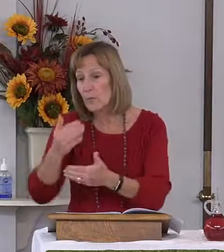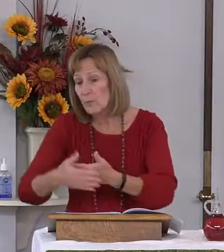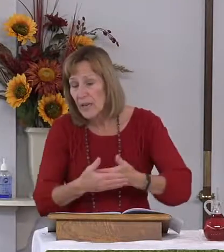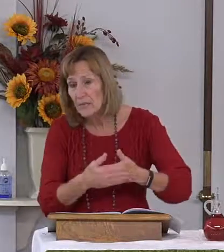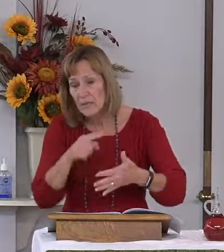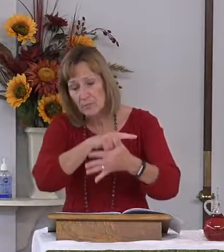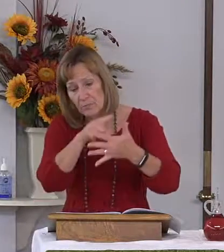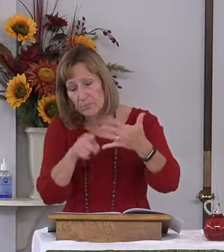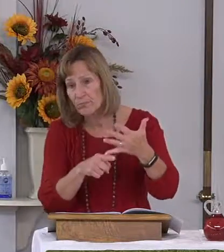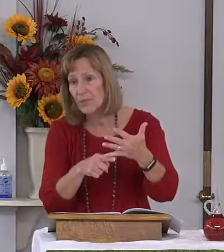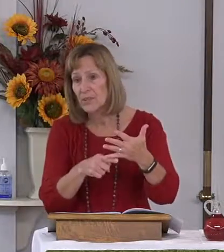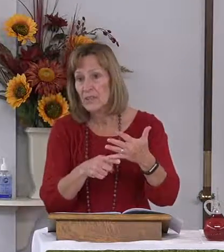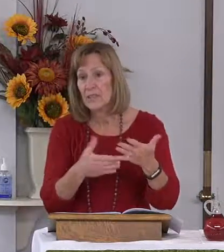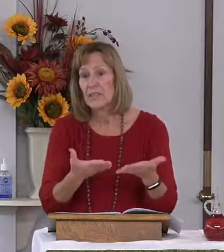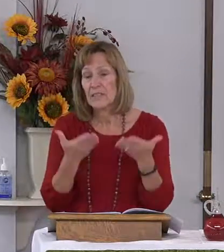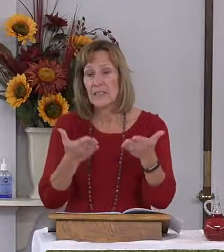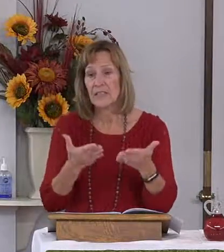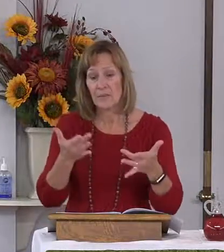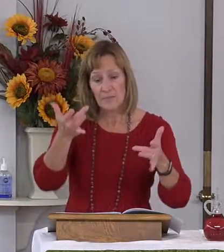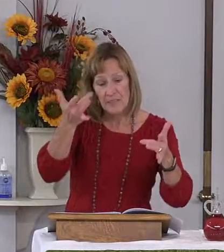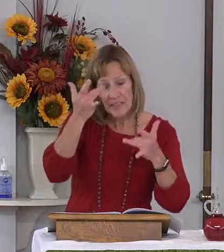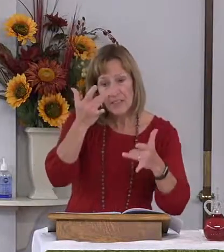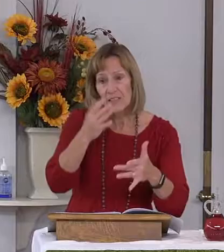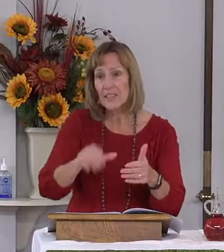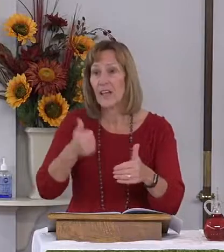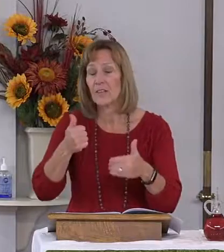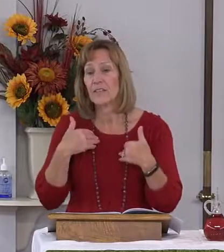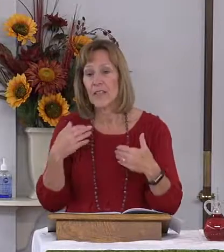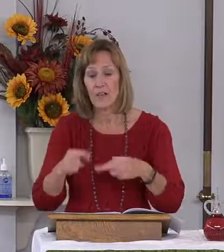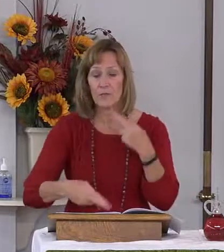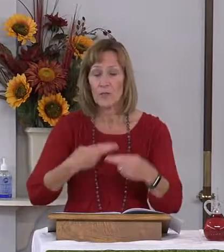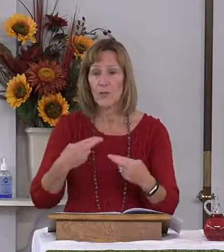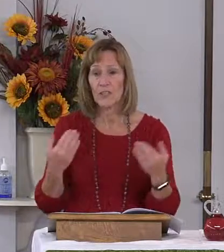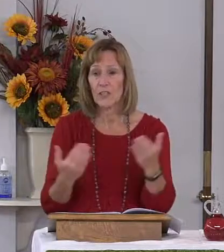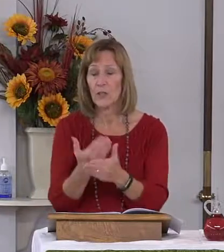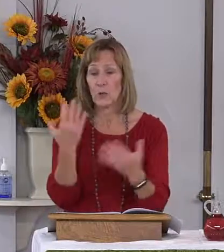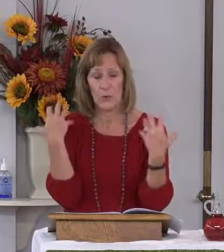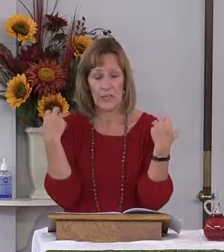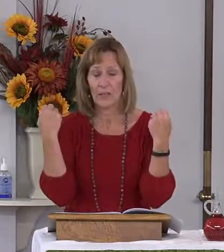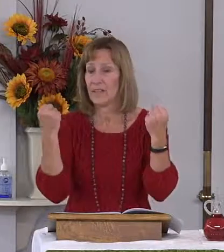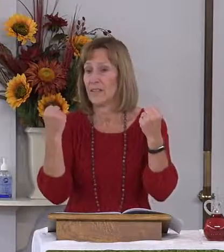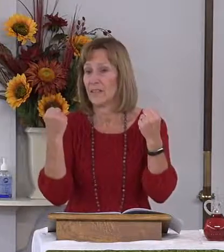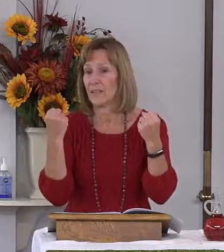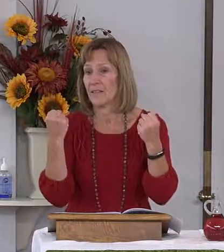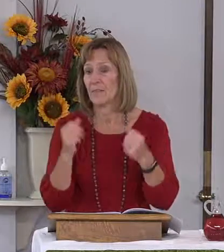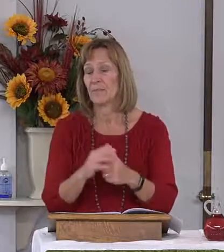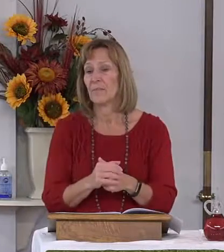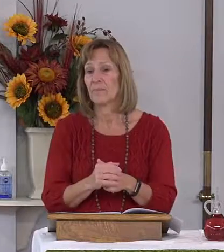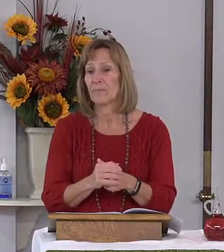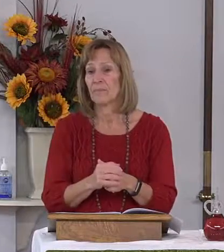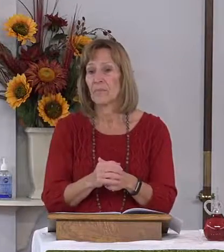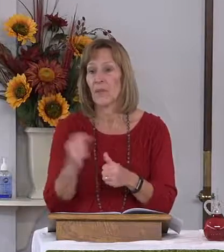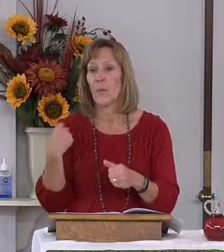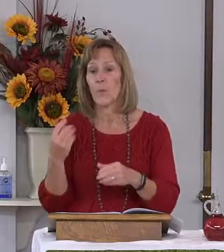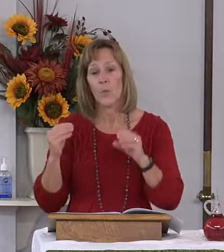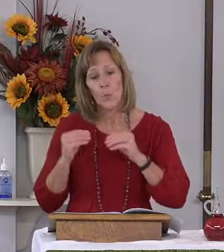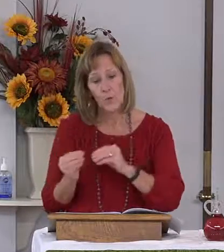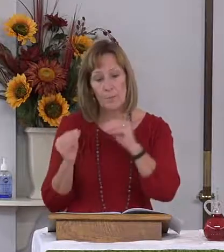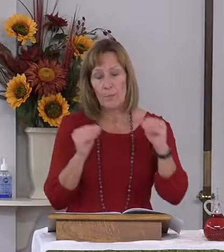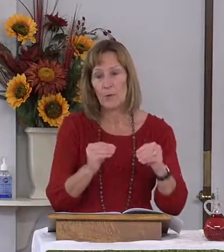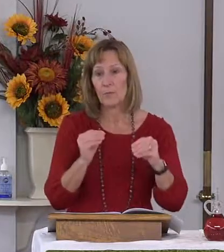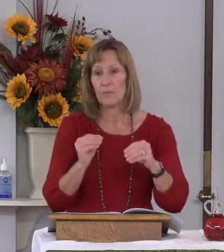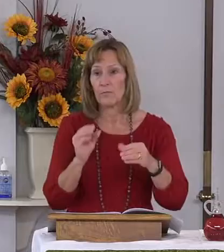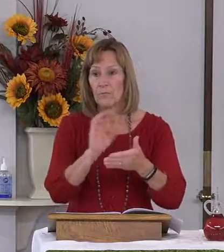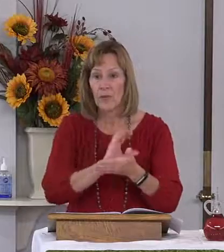world, some have been diagnosed with sickness, and others have rejoiced in newfound healing. We move, we go